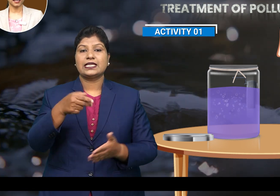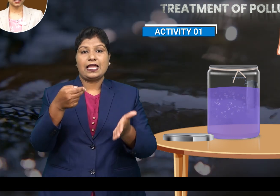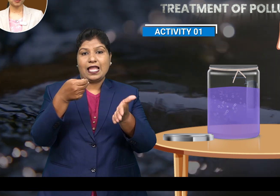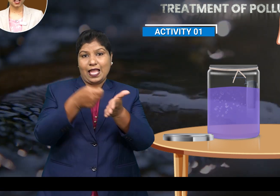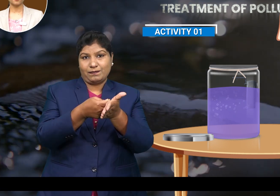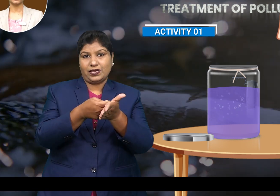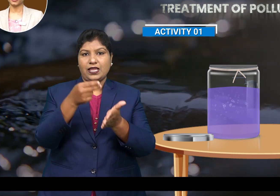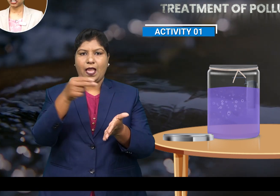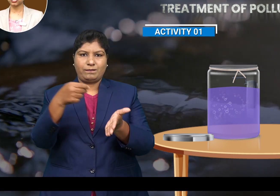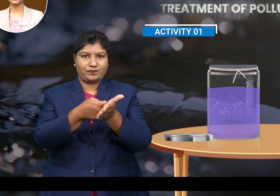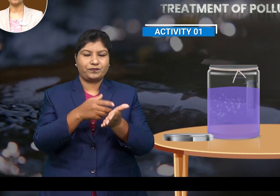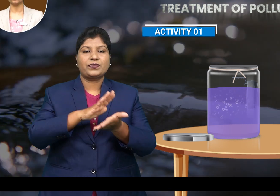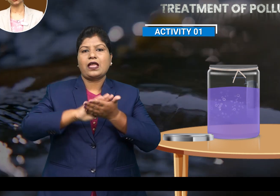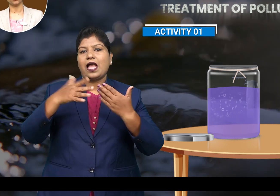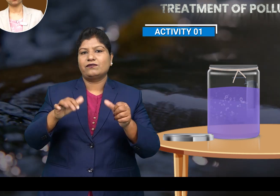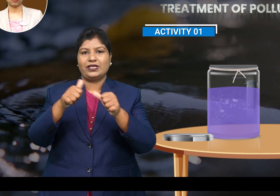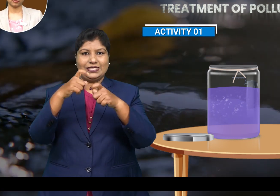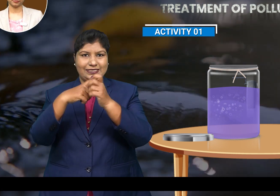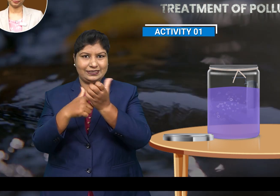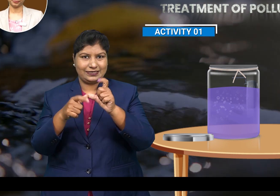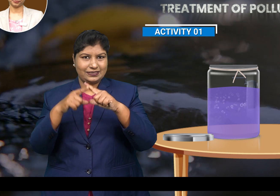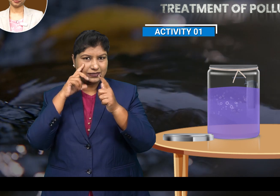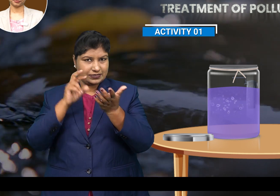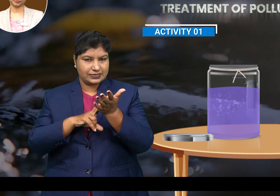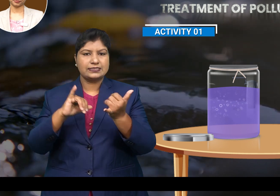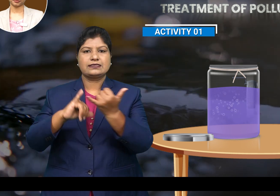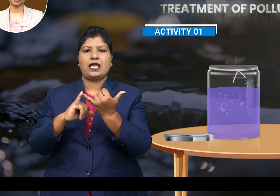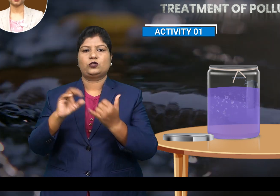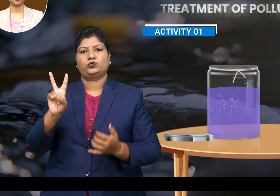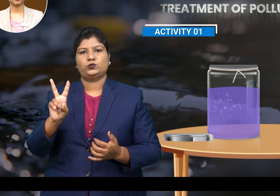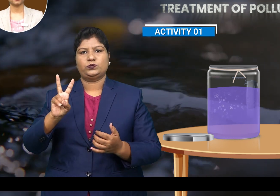Label it as after aeration sample 2.